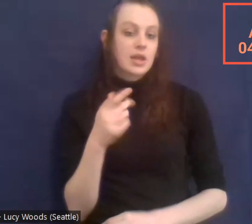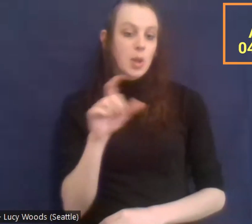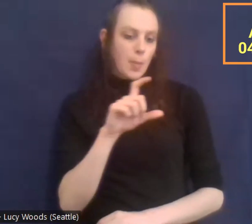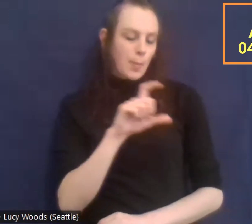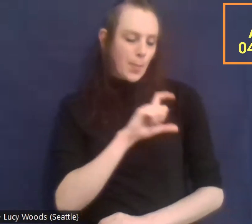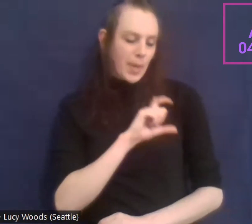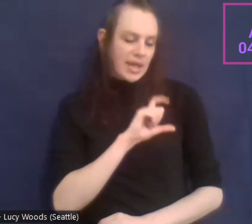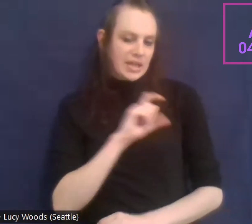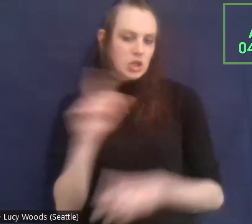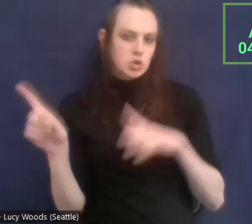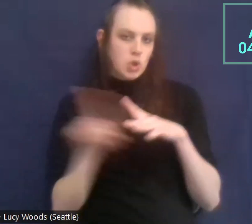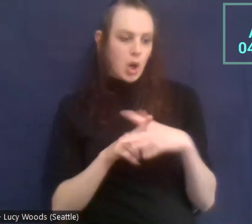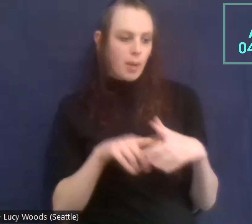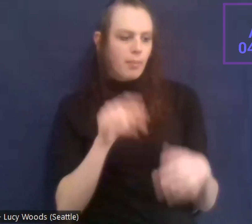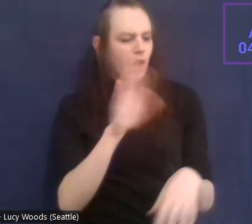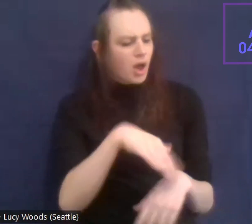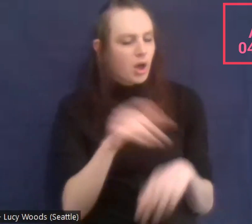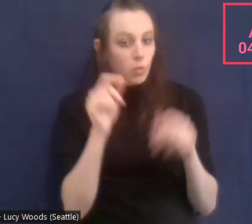I'm looking at like